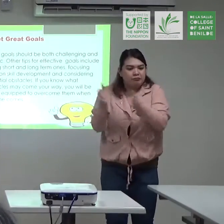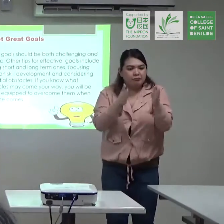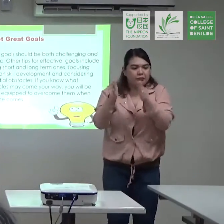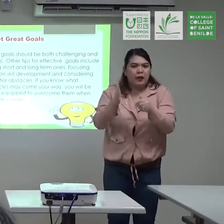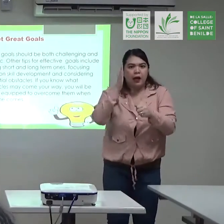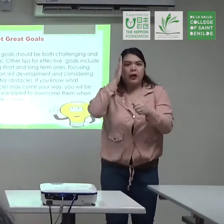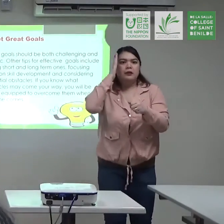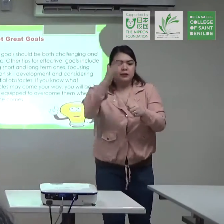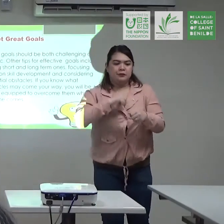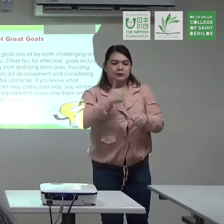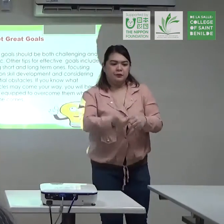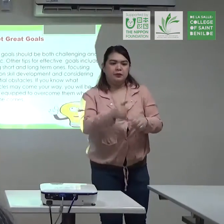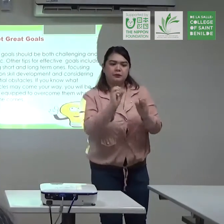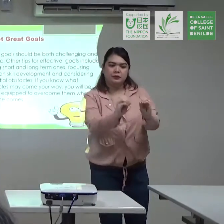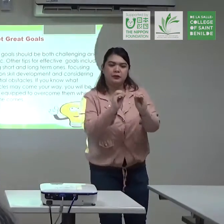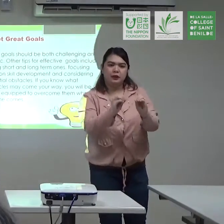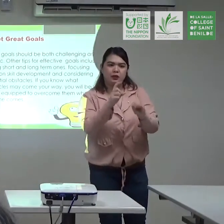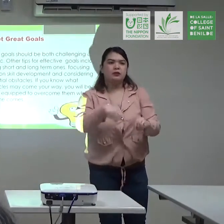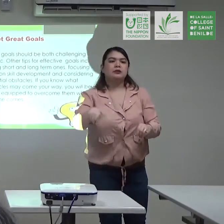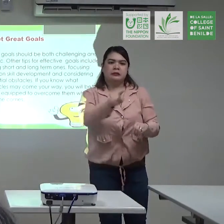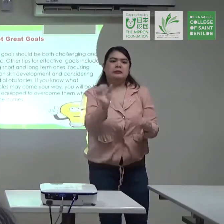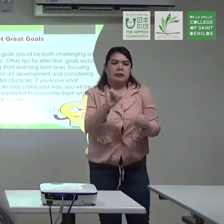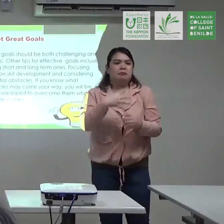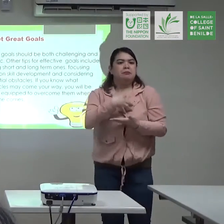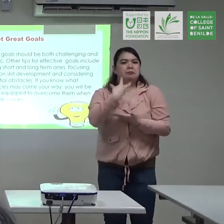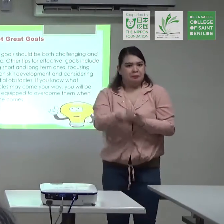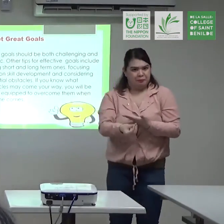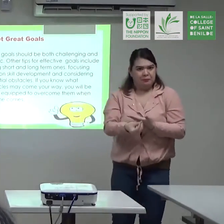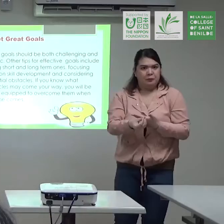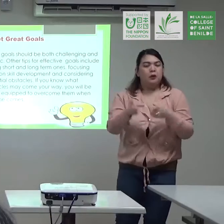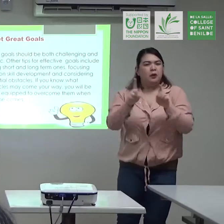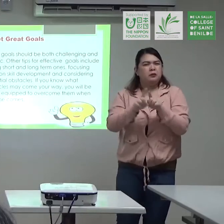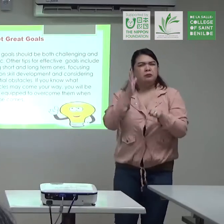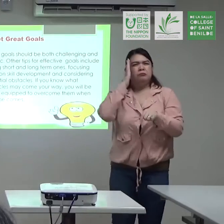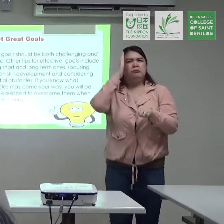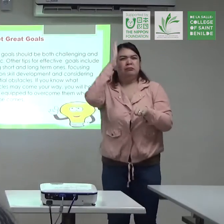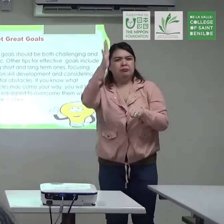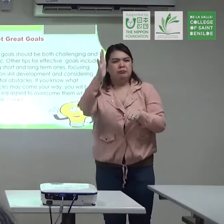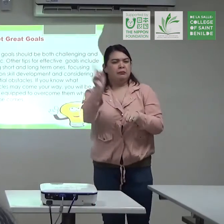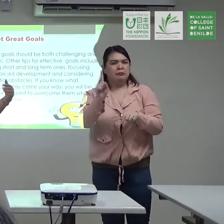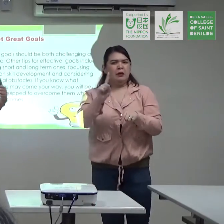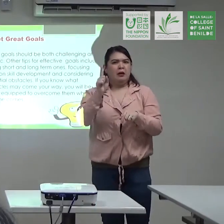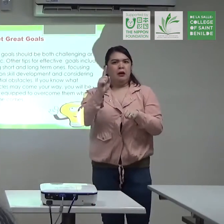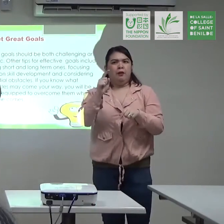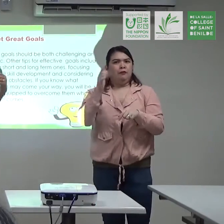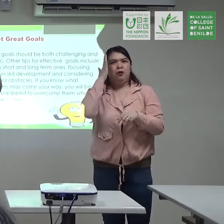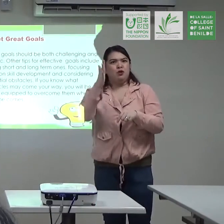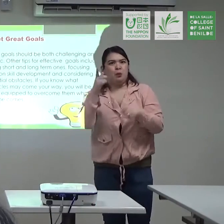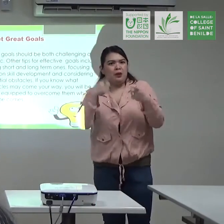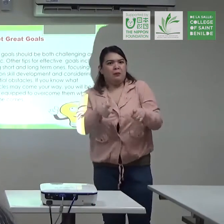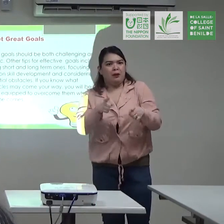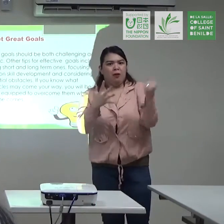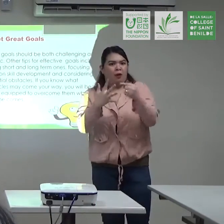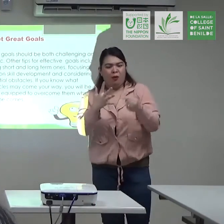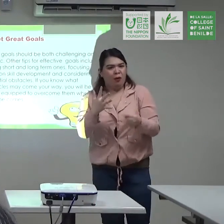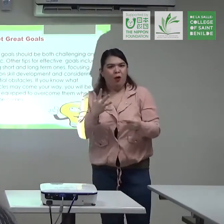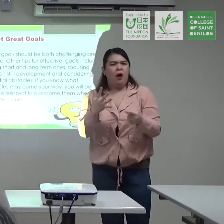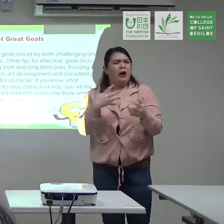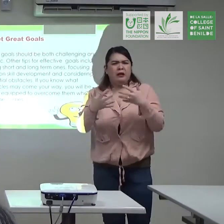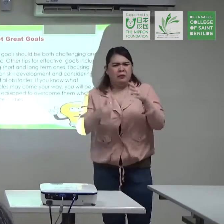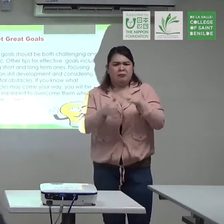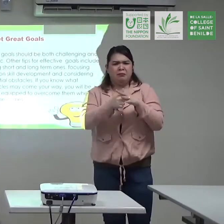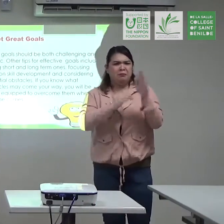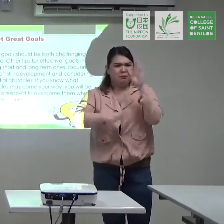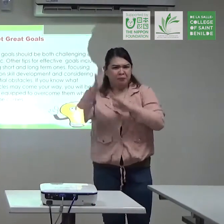the short-term and long-term goals, and imagine the possibility, think of the possibilities of obstacles